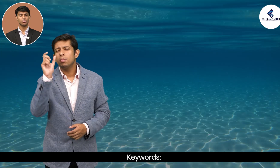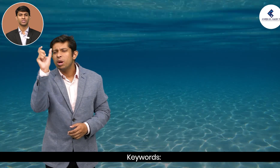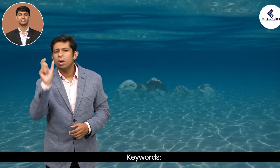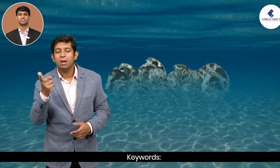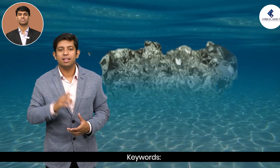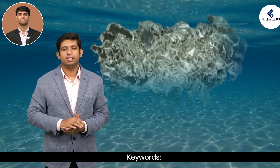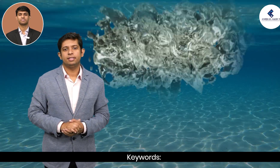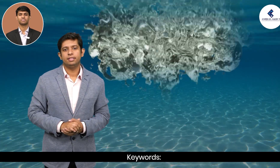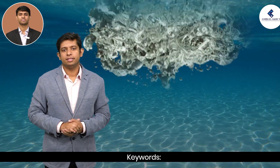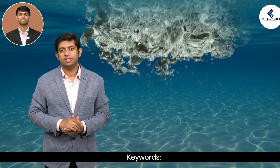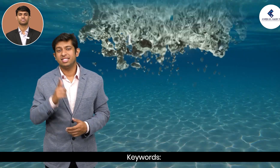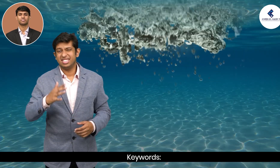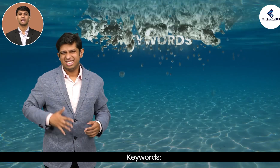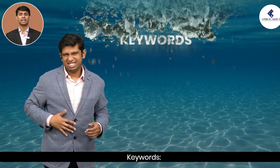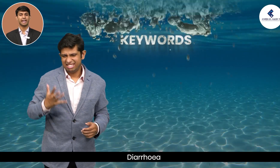Keywords: